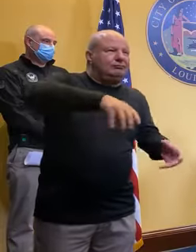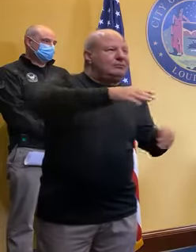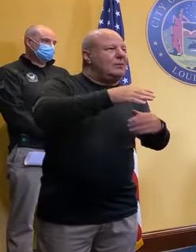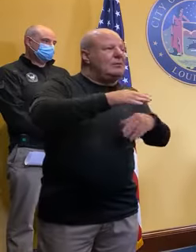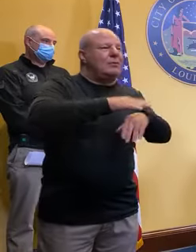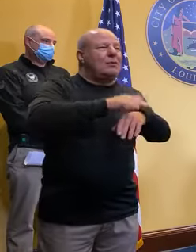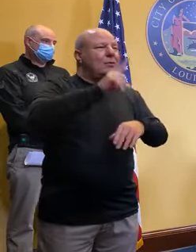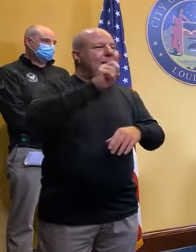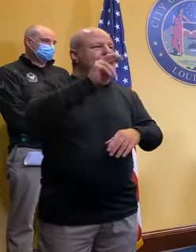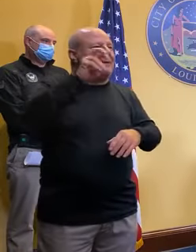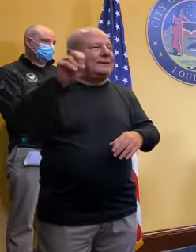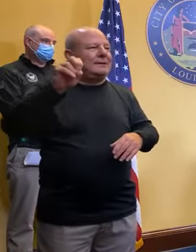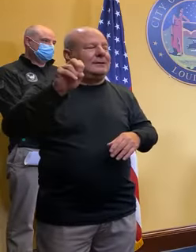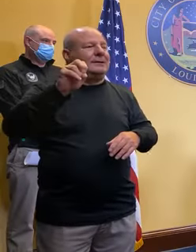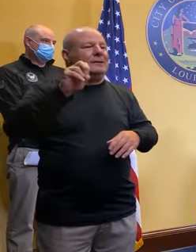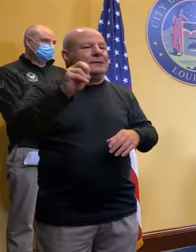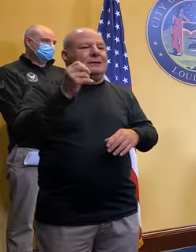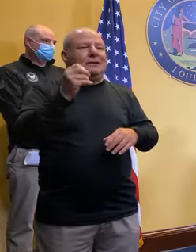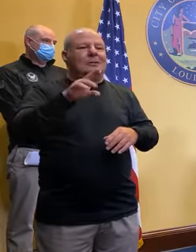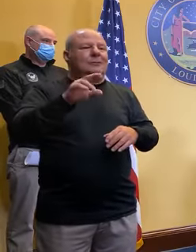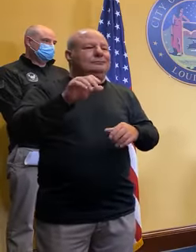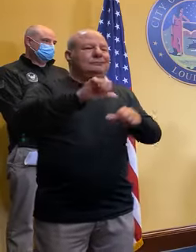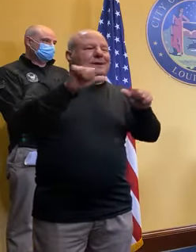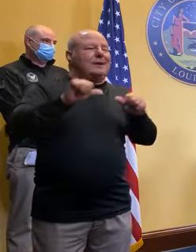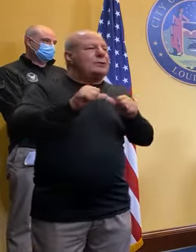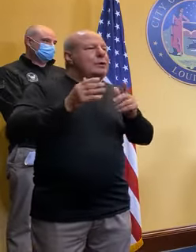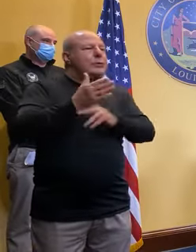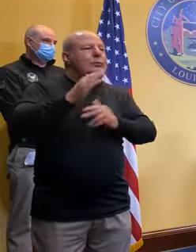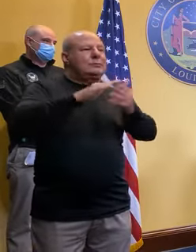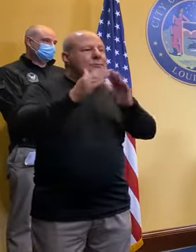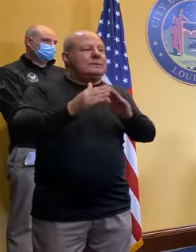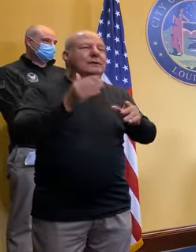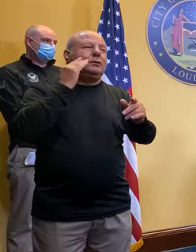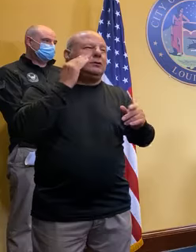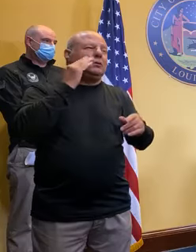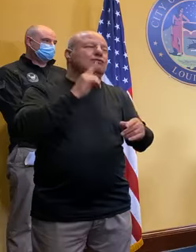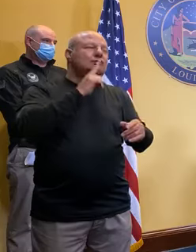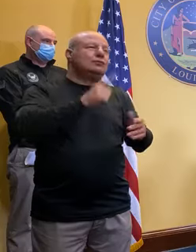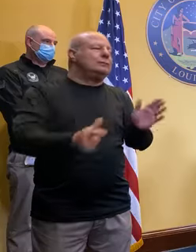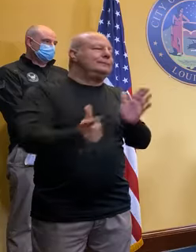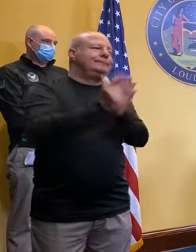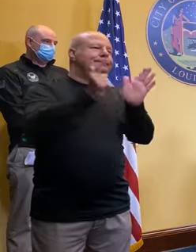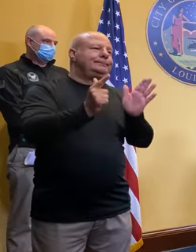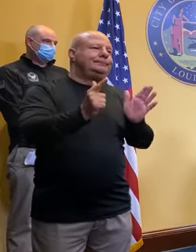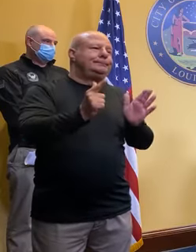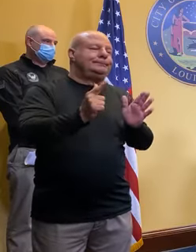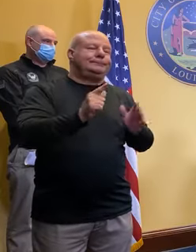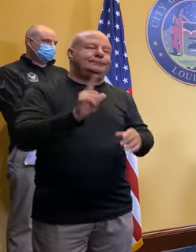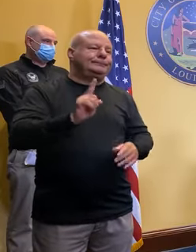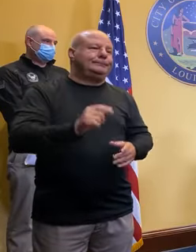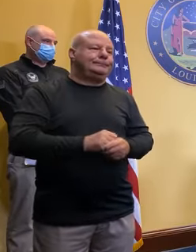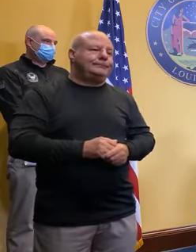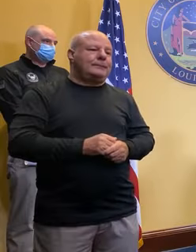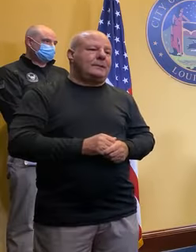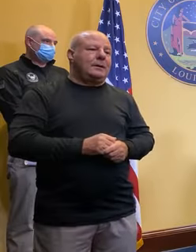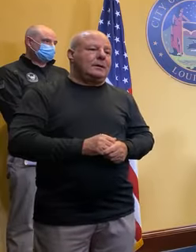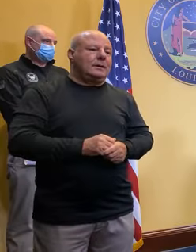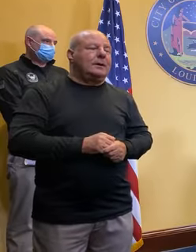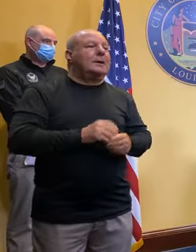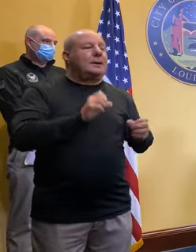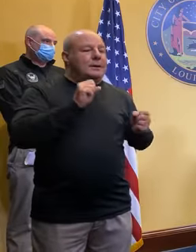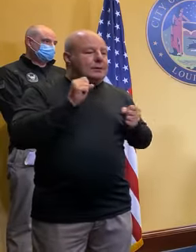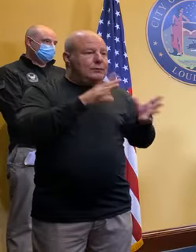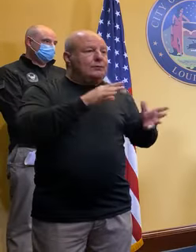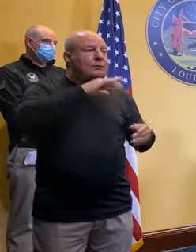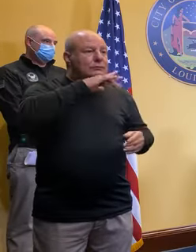levee, as well as areas throughout the city that you know it's illegal. We want you to discard it,